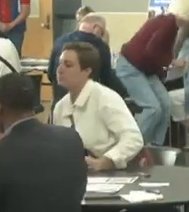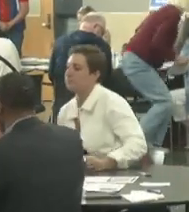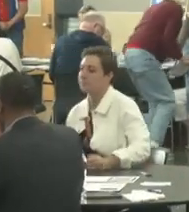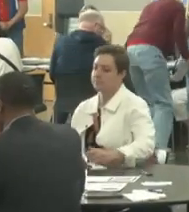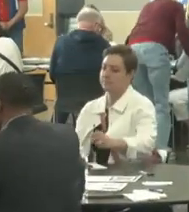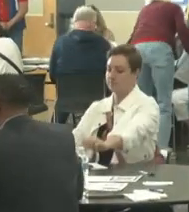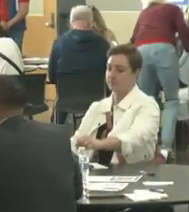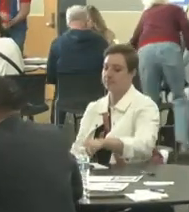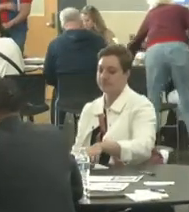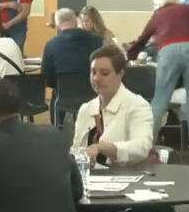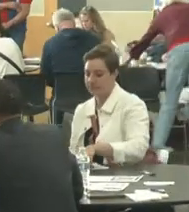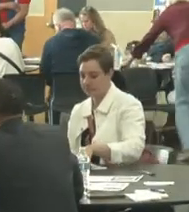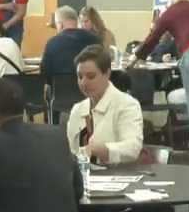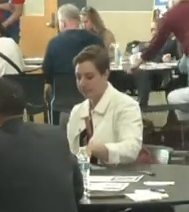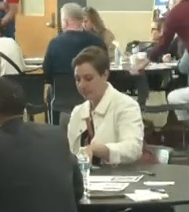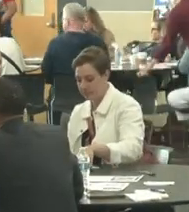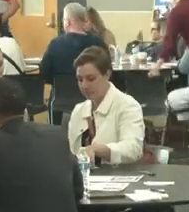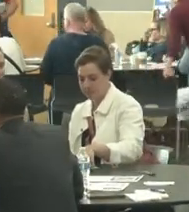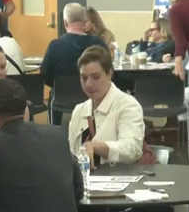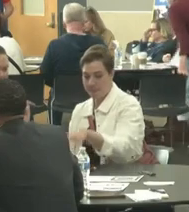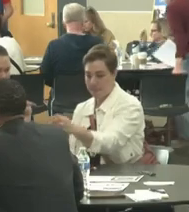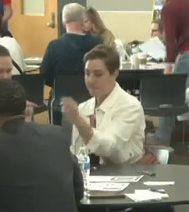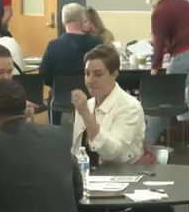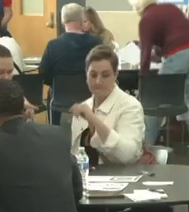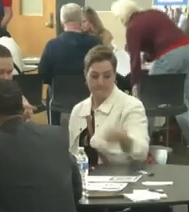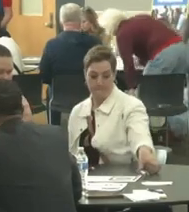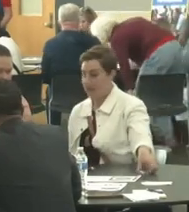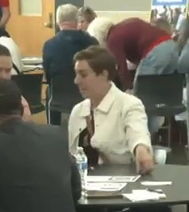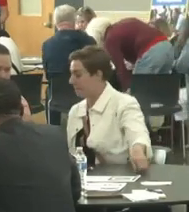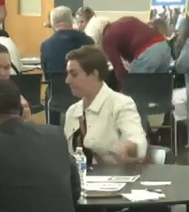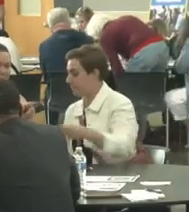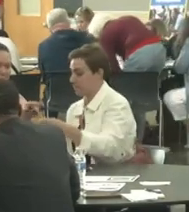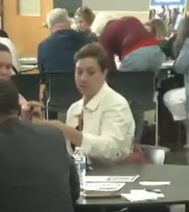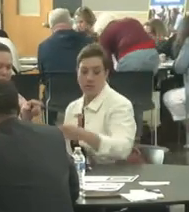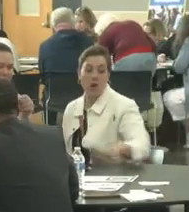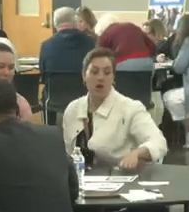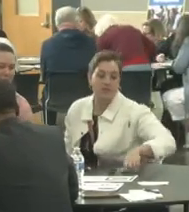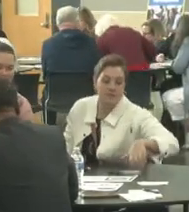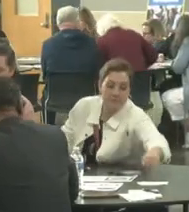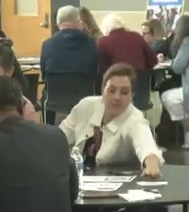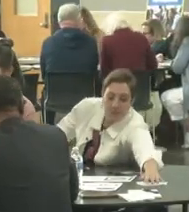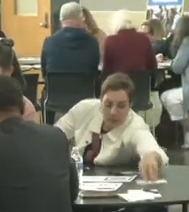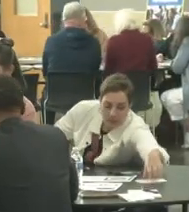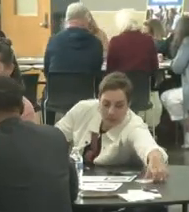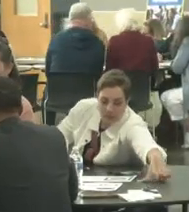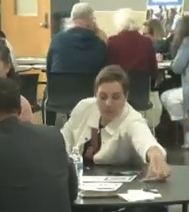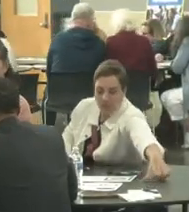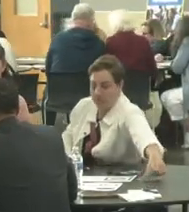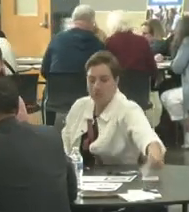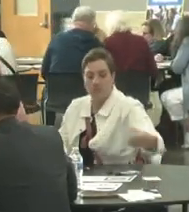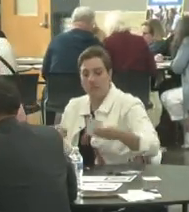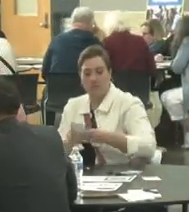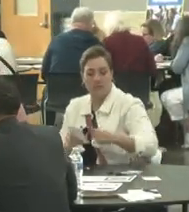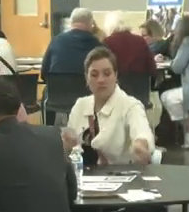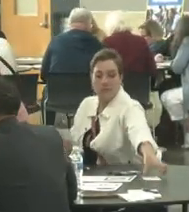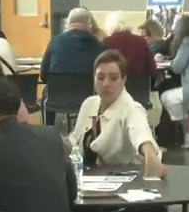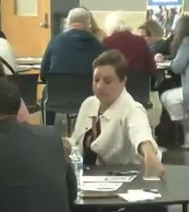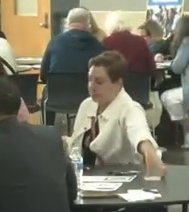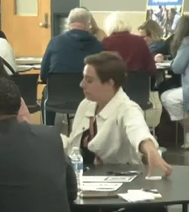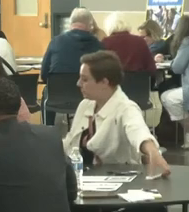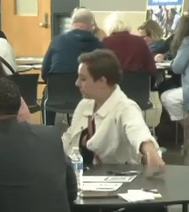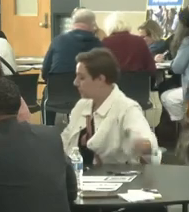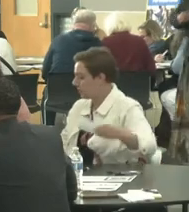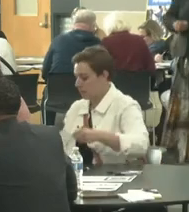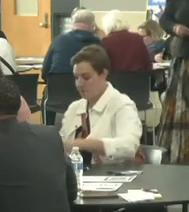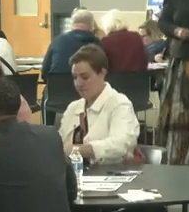this time period, okay? So we'll move into that. And then after about 15 minutes, we'll come together and a panel will answer some of the questions that we've